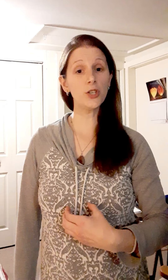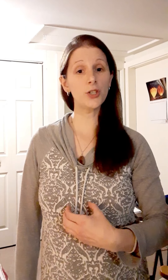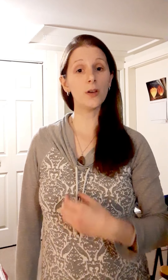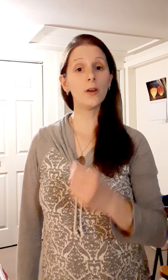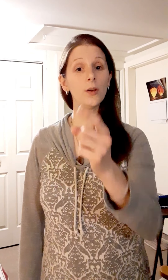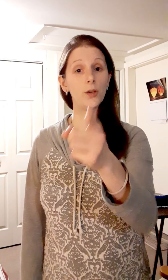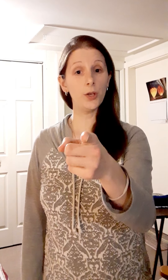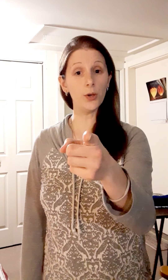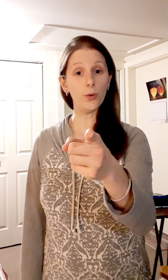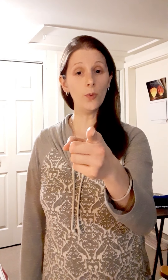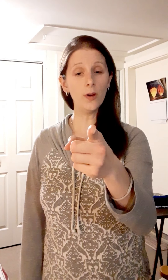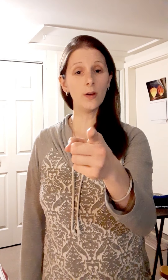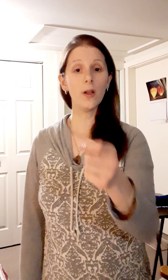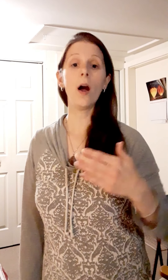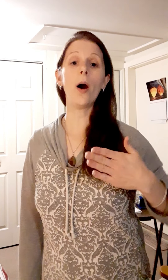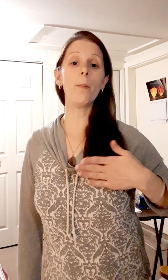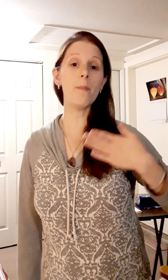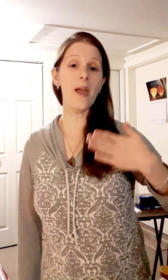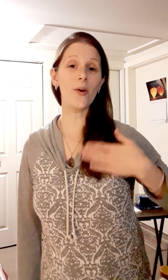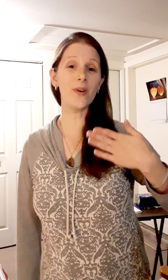wish you a Merry